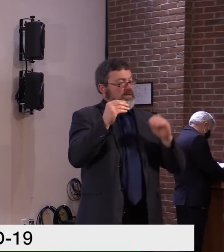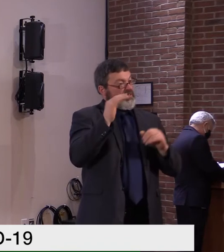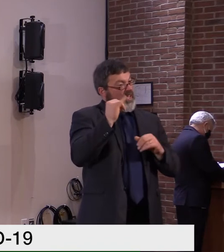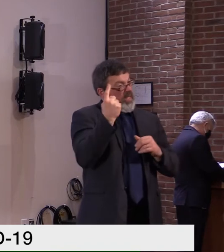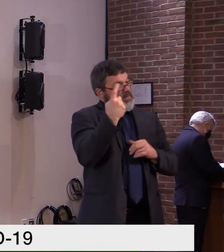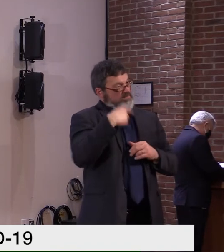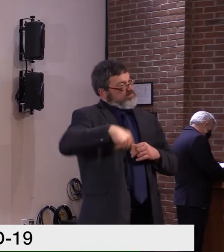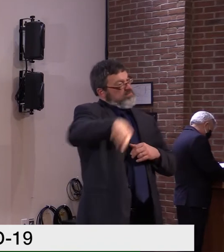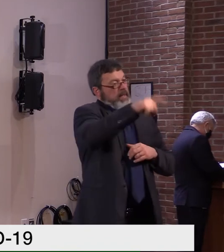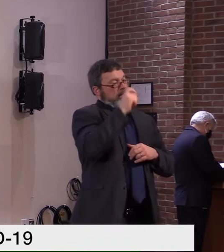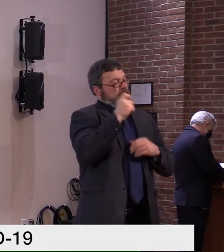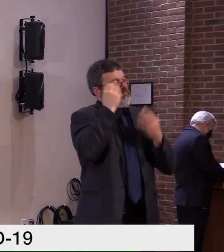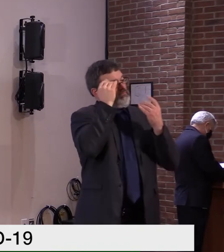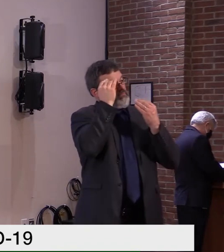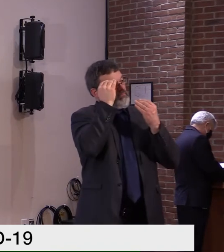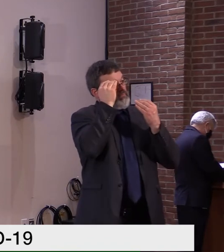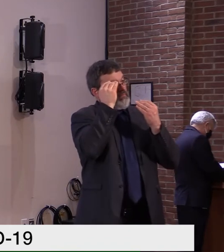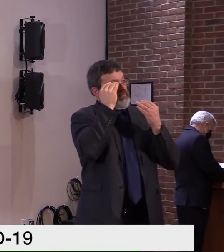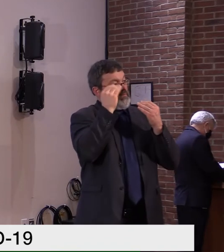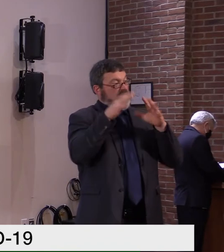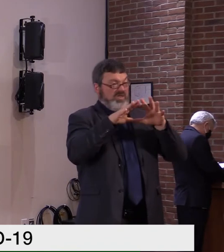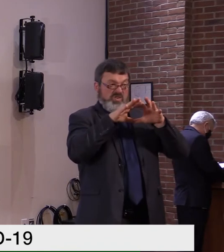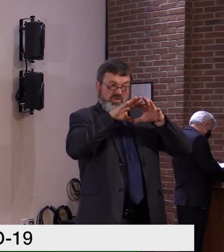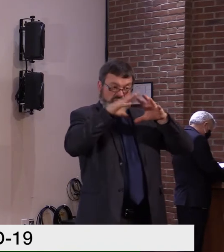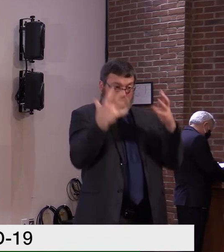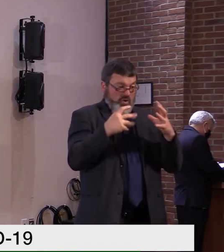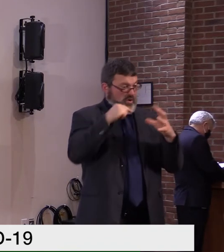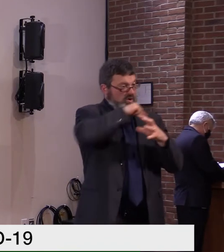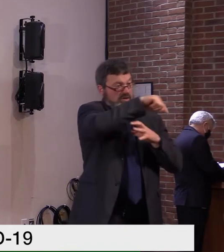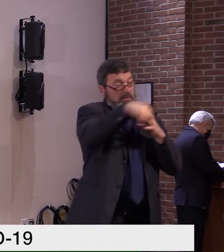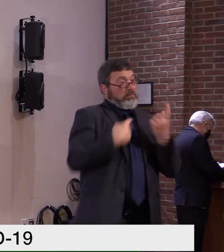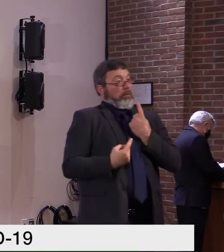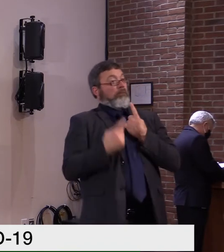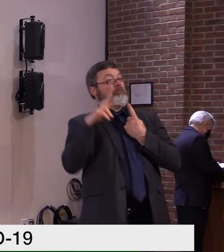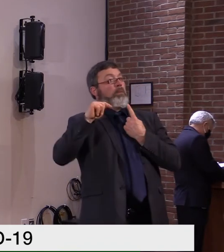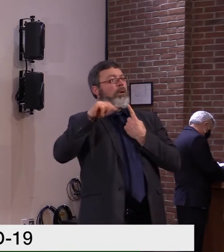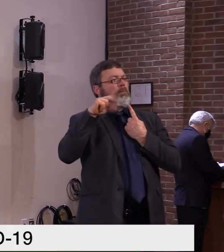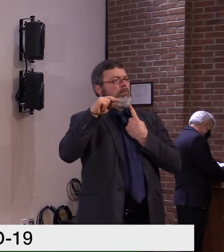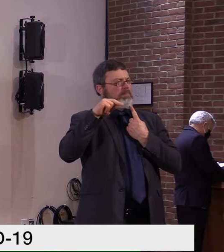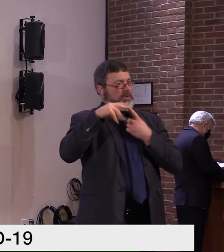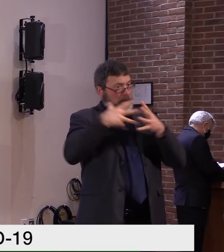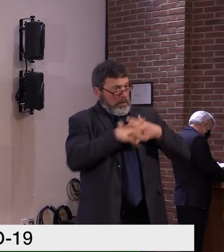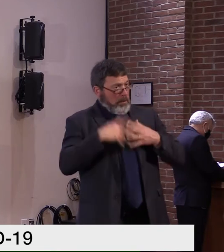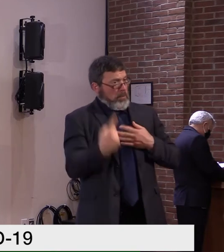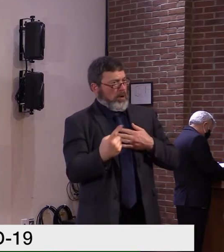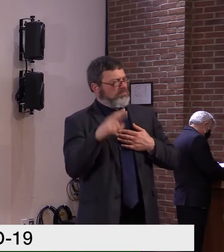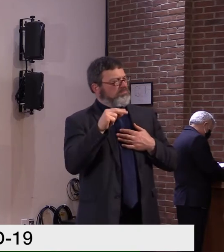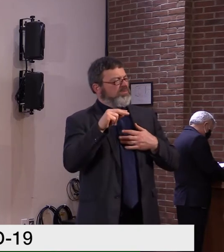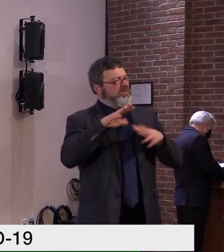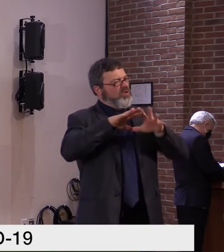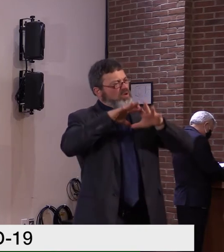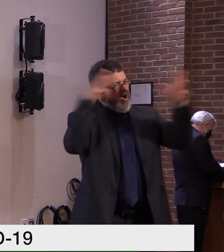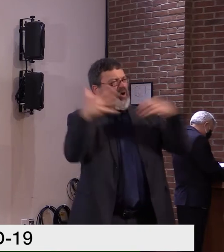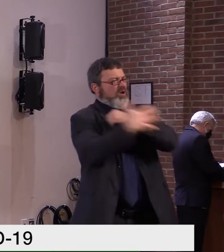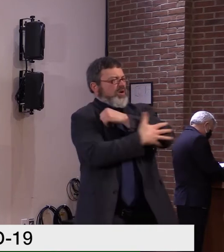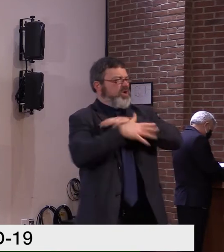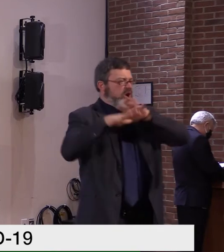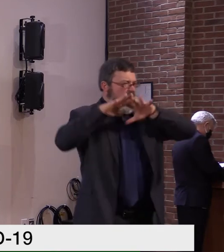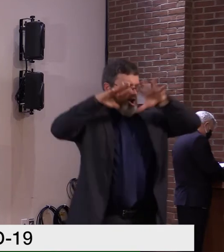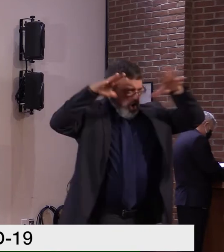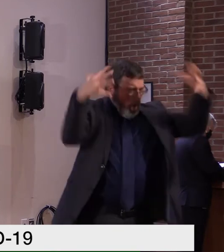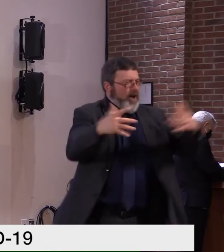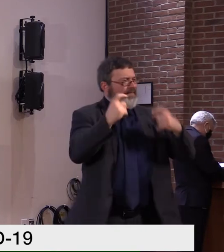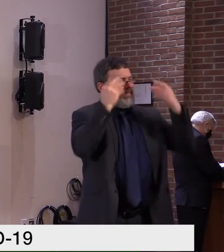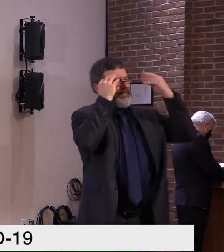as the world, and make sure that we don't have to go through this again. I mean, it's crippled our economy, it's crippled our